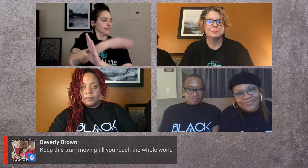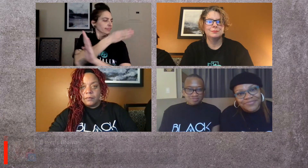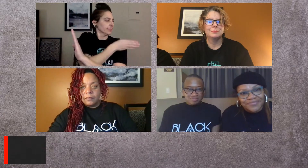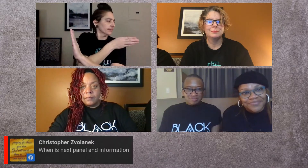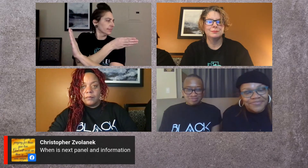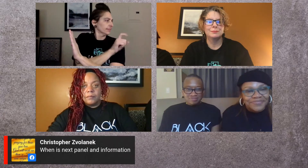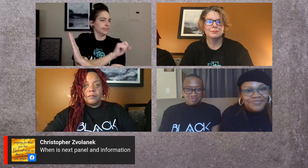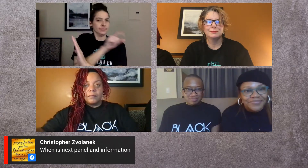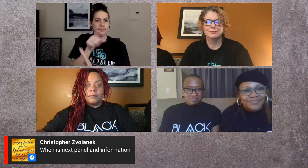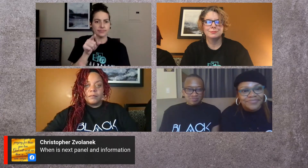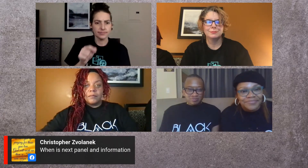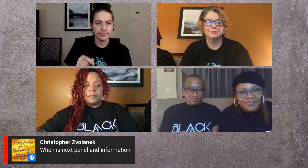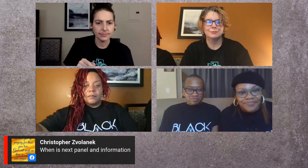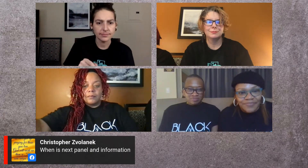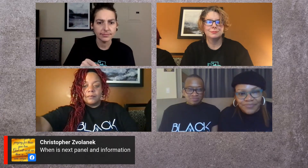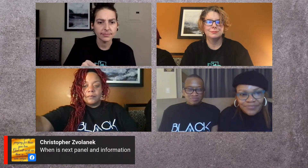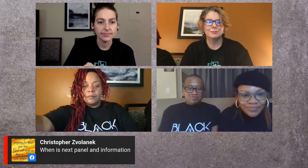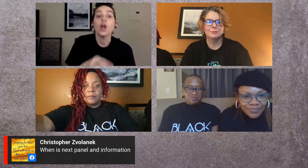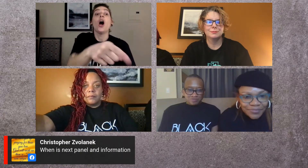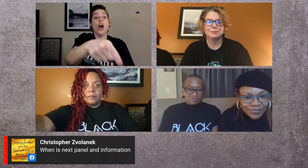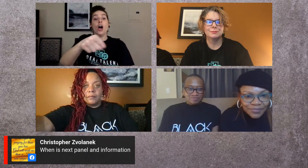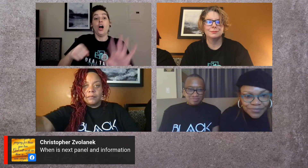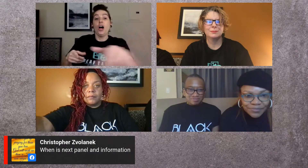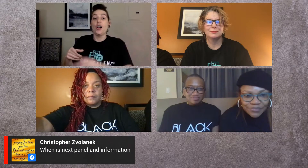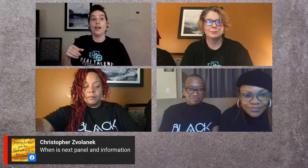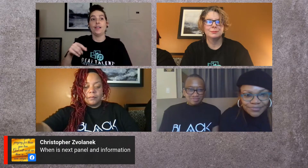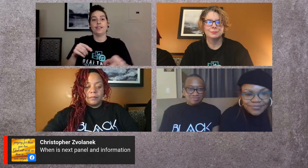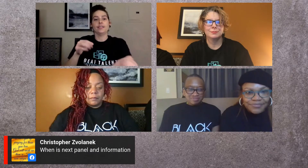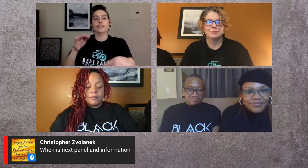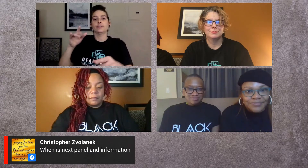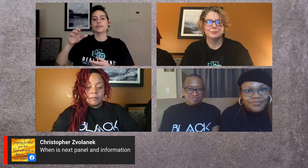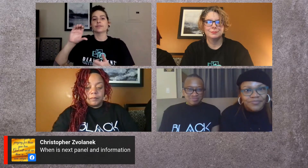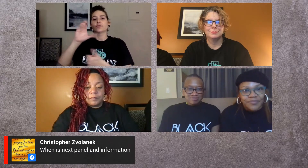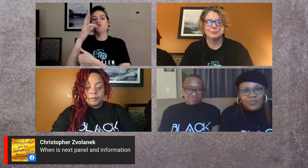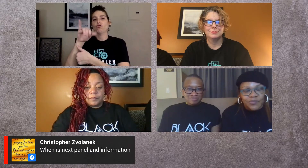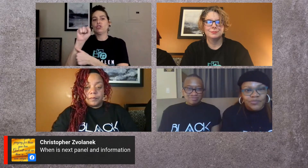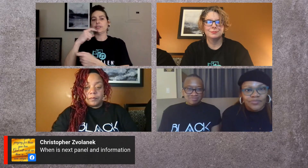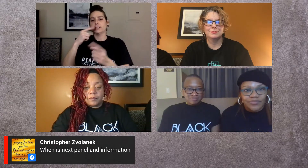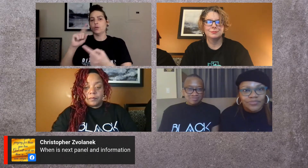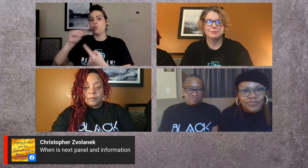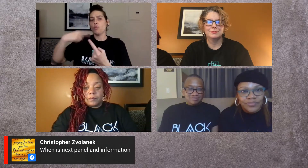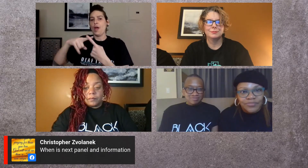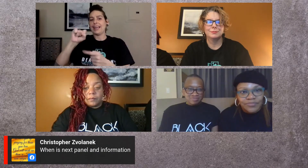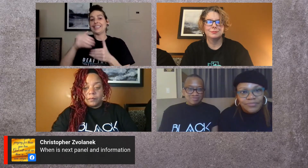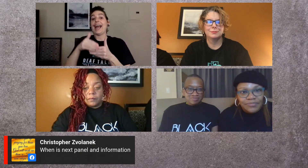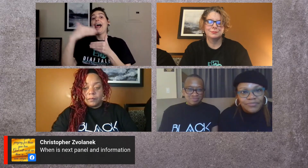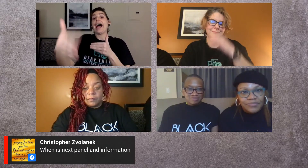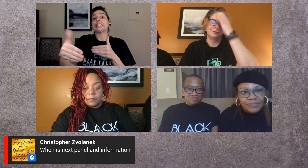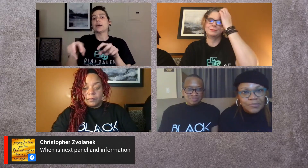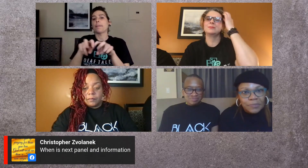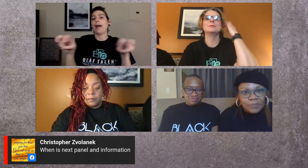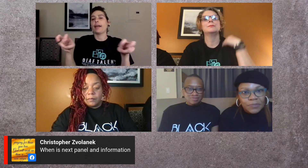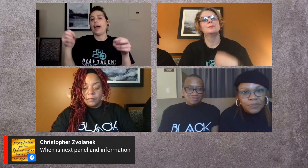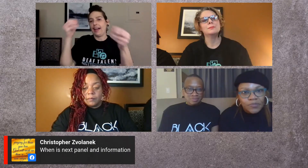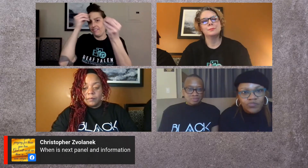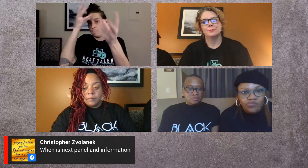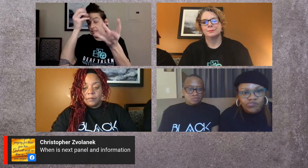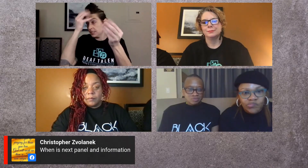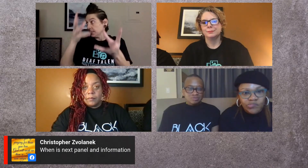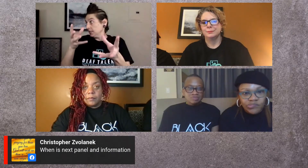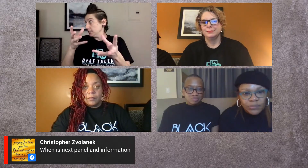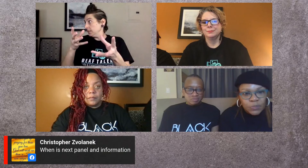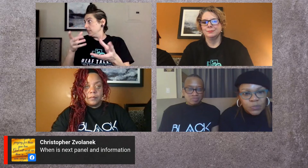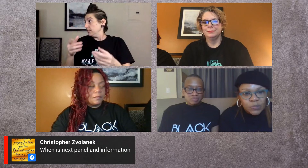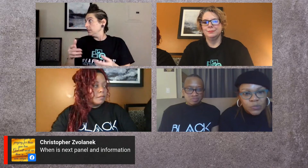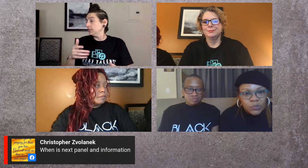There's a comment right there. Oh, there it is. It's from Chris. When is